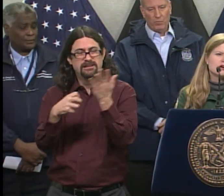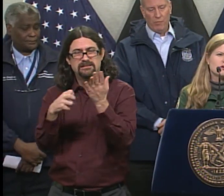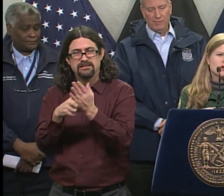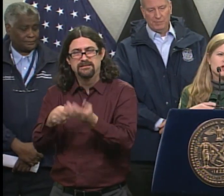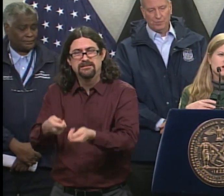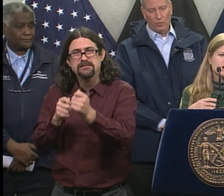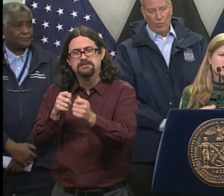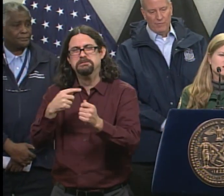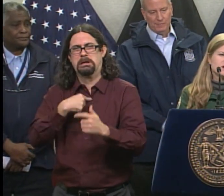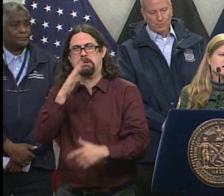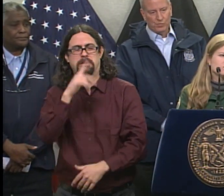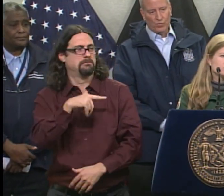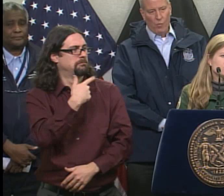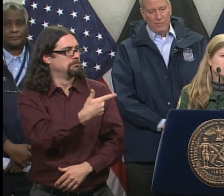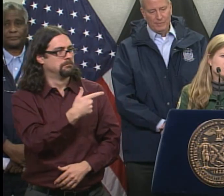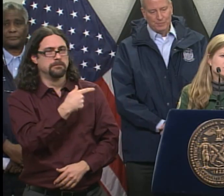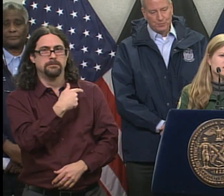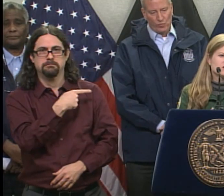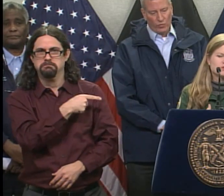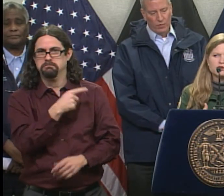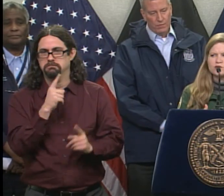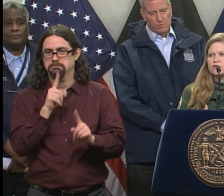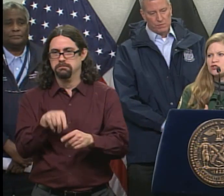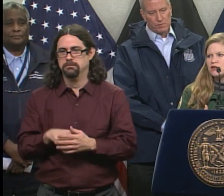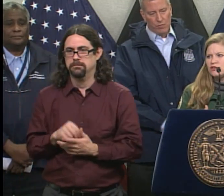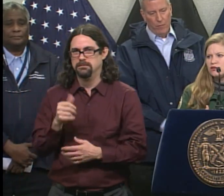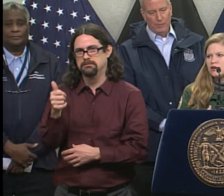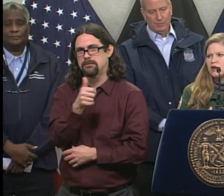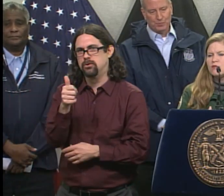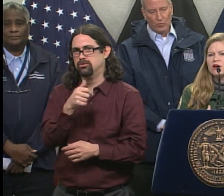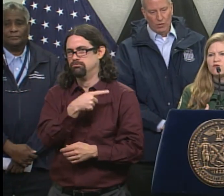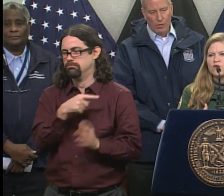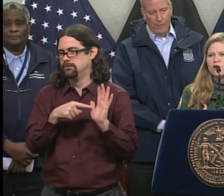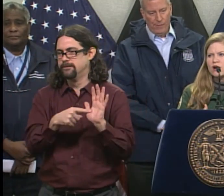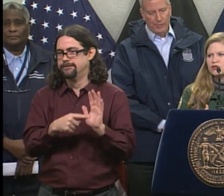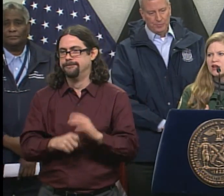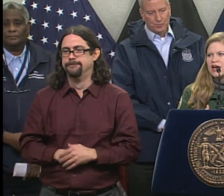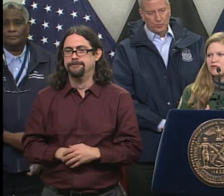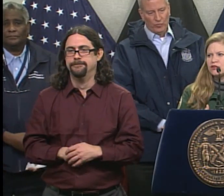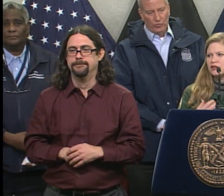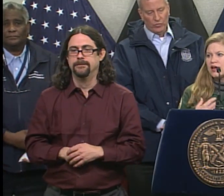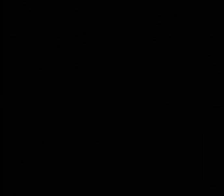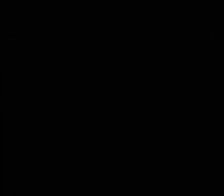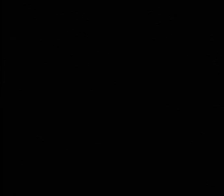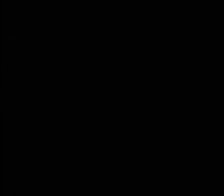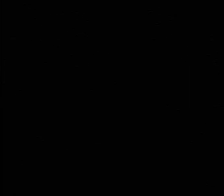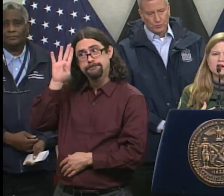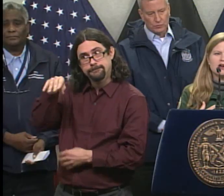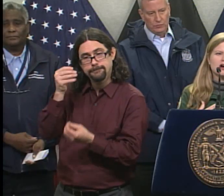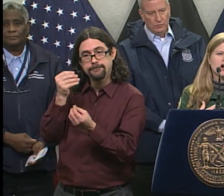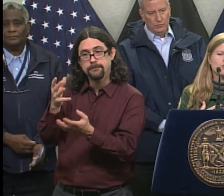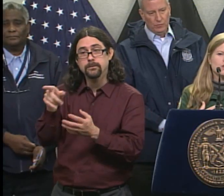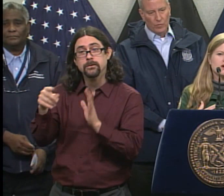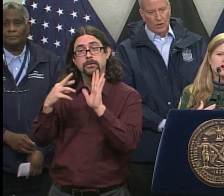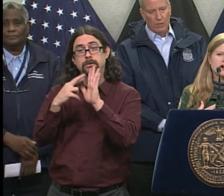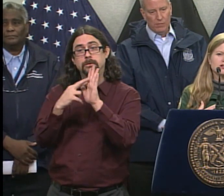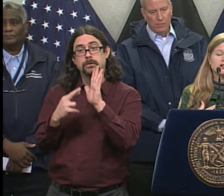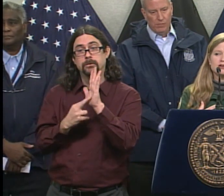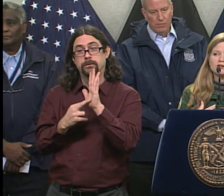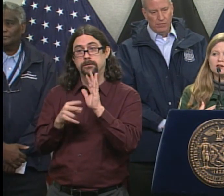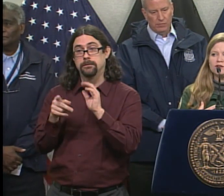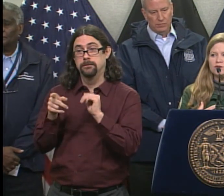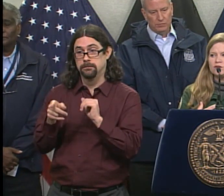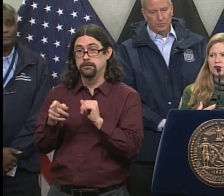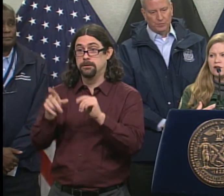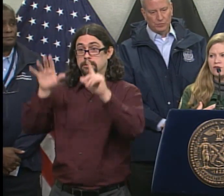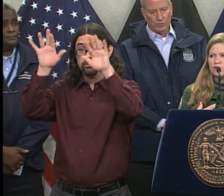you know, the basic rule of thumb is that you're supposed to have shoveled about 4 hours after the last flake. We are actually